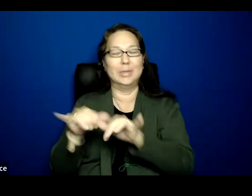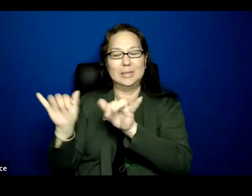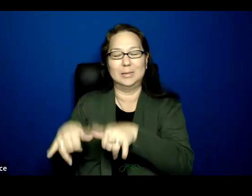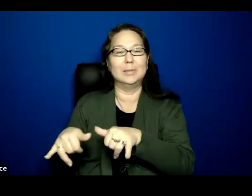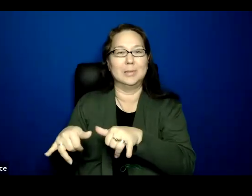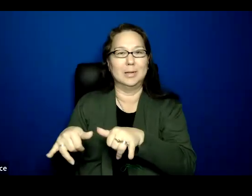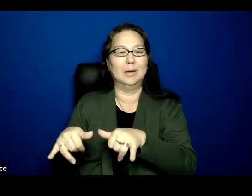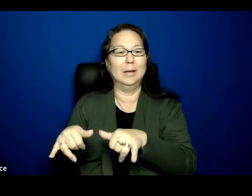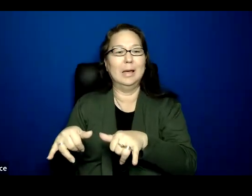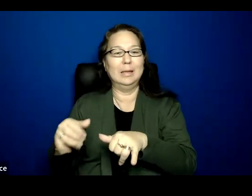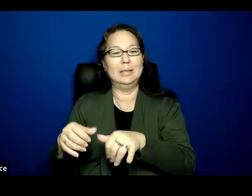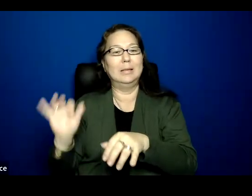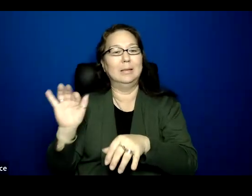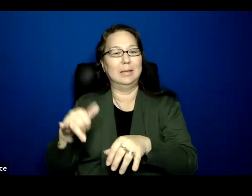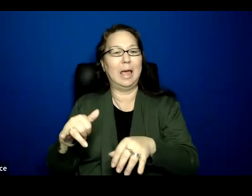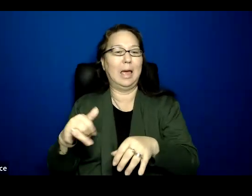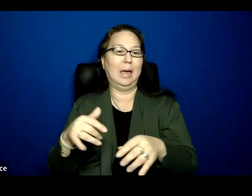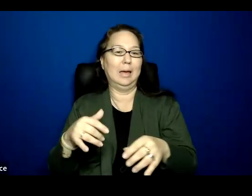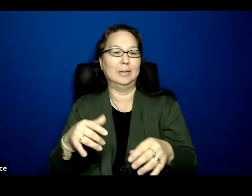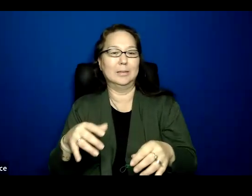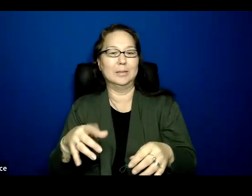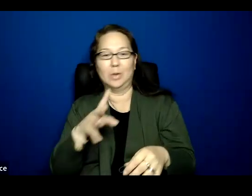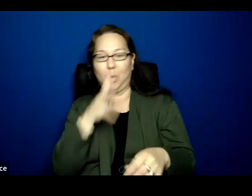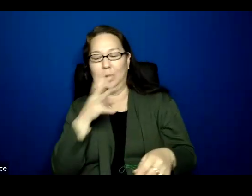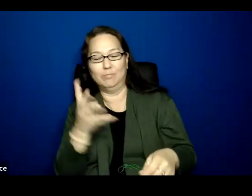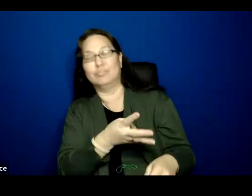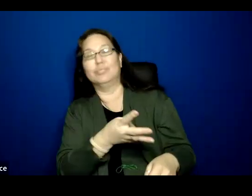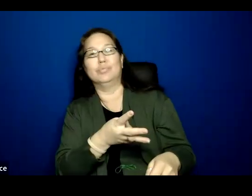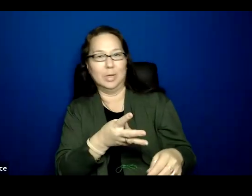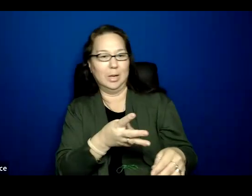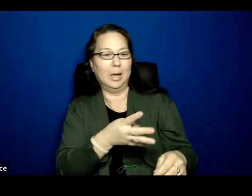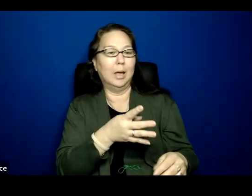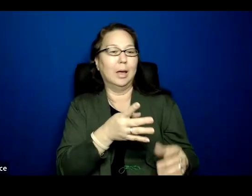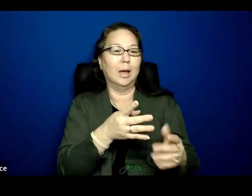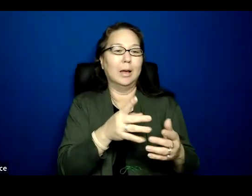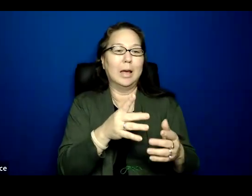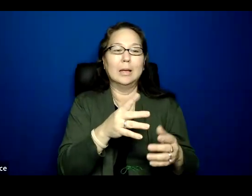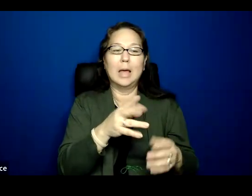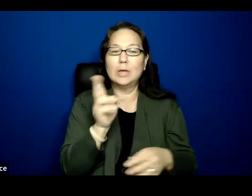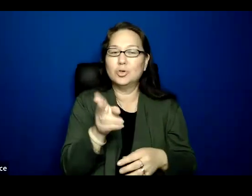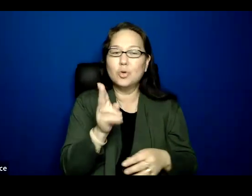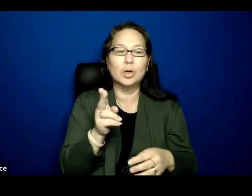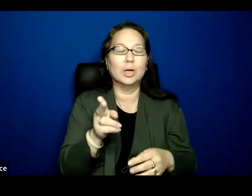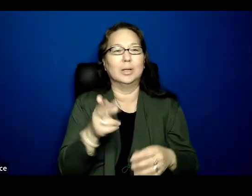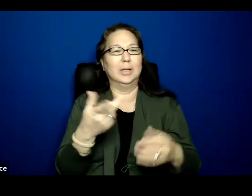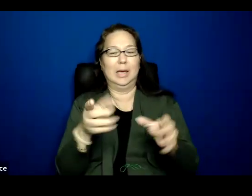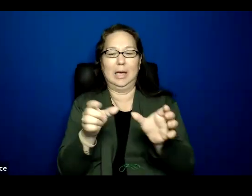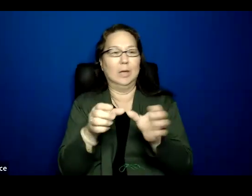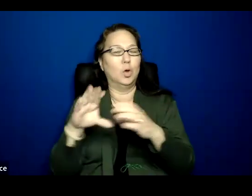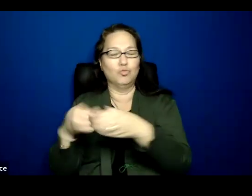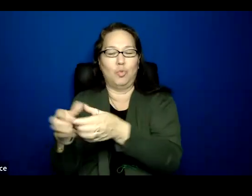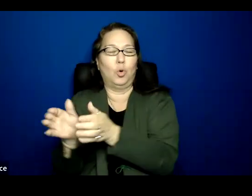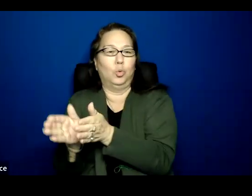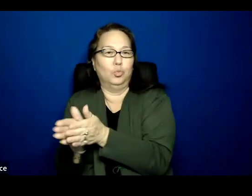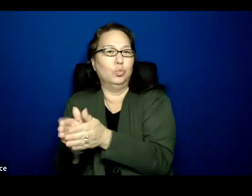identification of historically marginalized students, particularly our Black and Latinx boys, as students with disabilities.